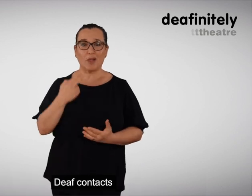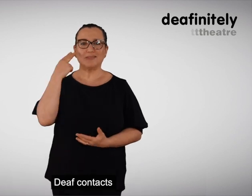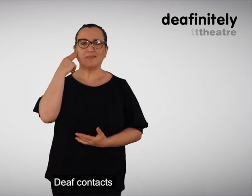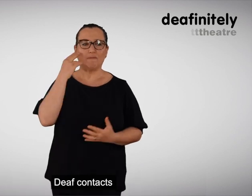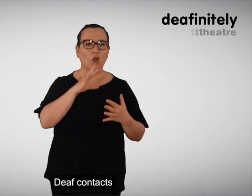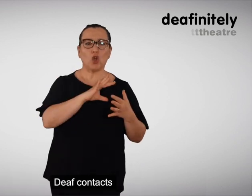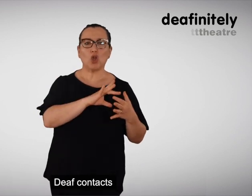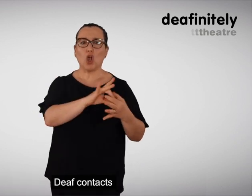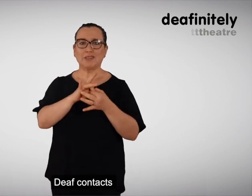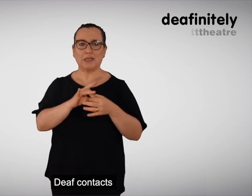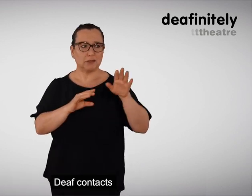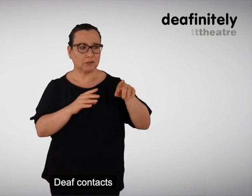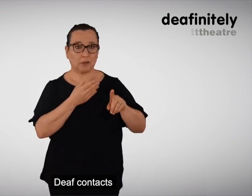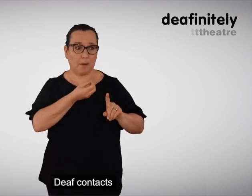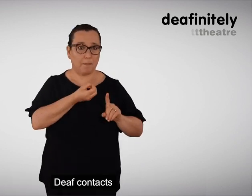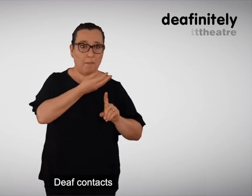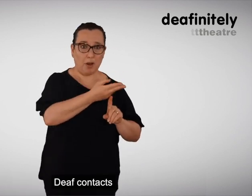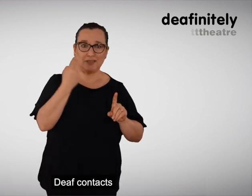Utilise your deaf contacts and networks.